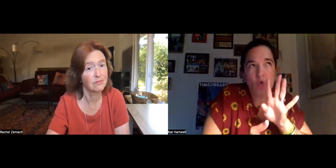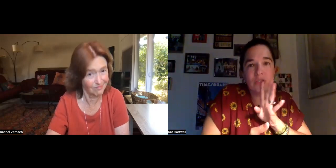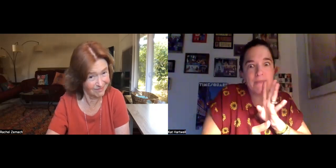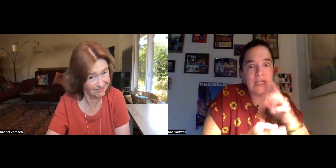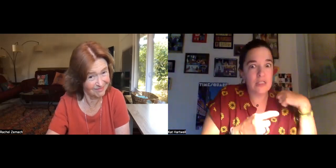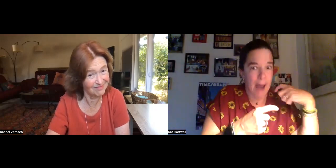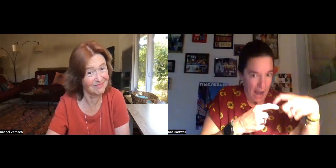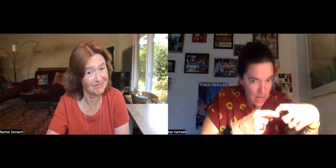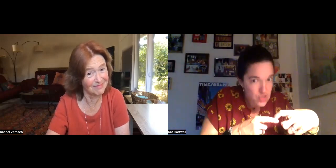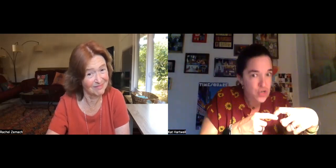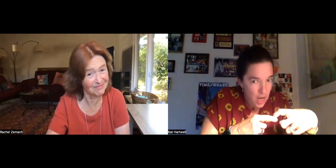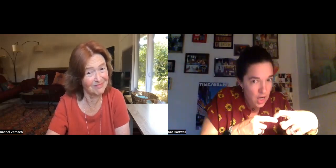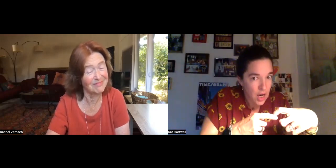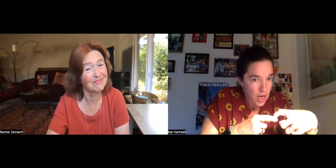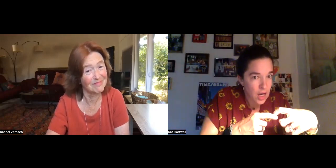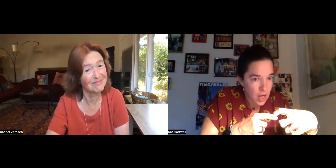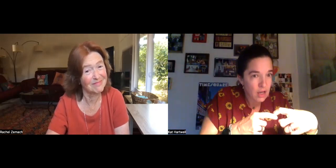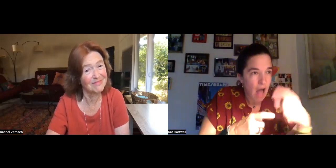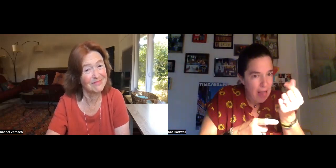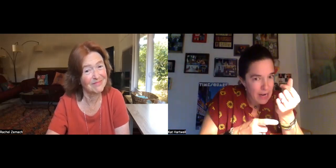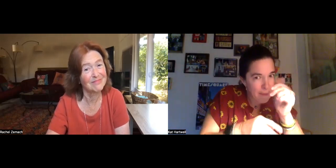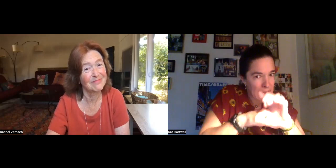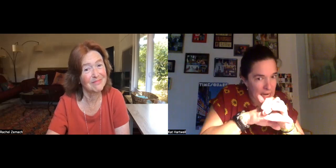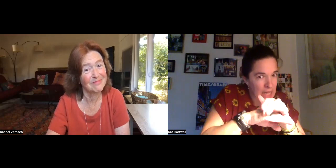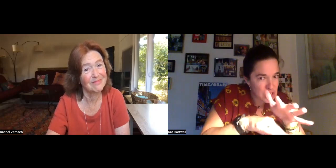would be Spanish, a little bit of English.